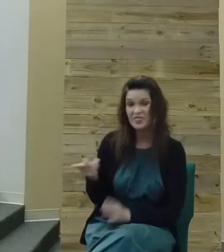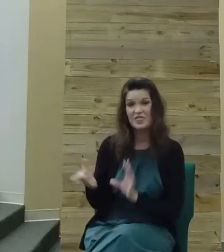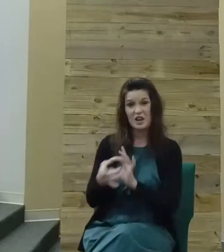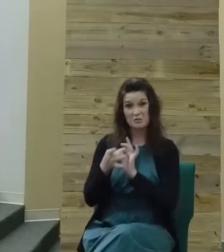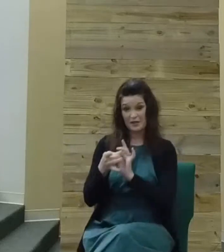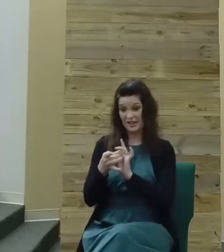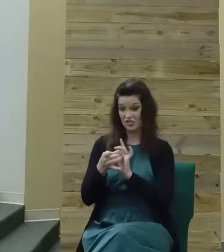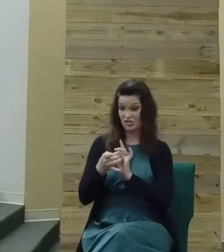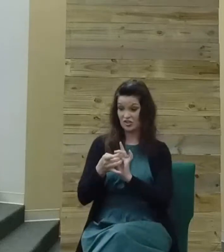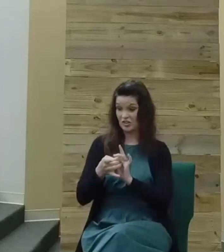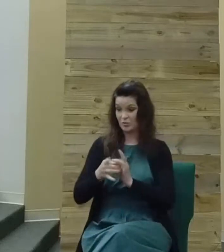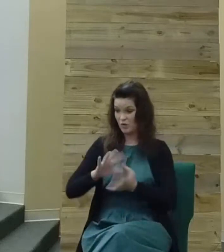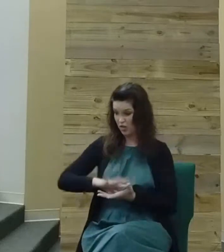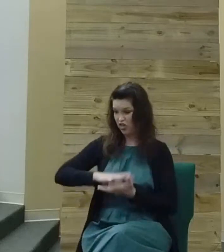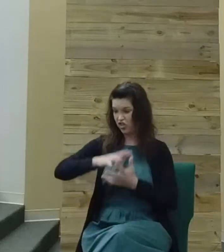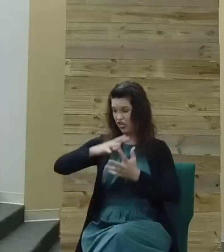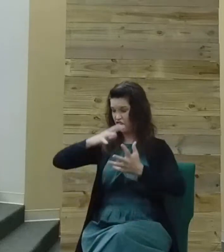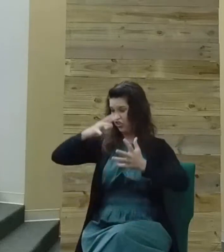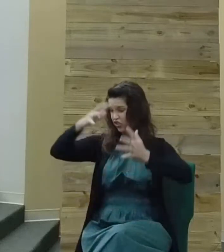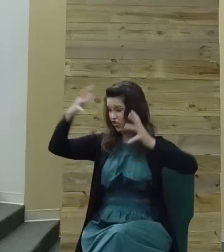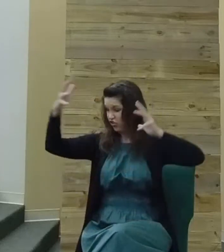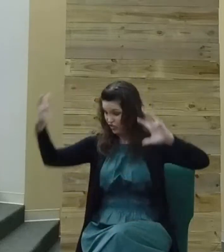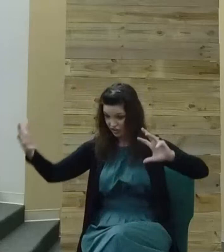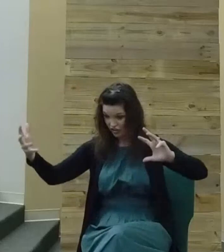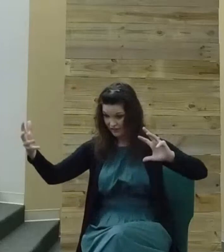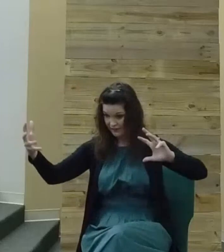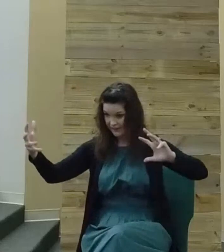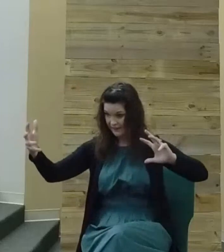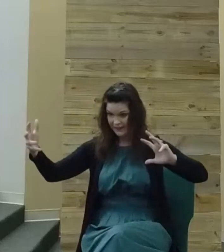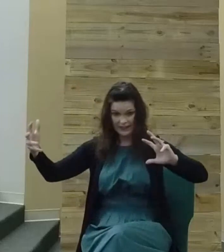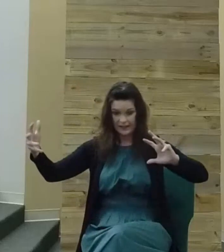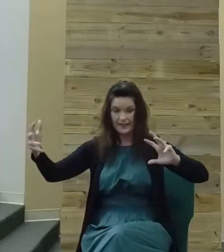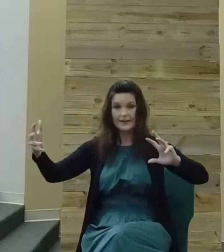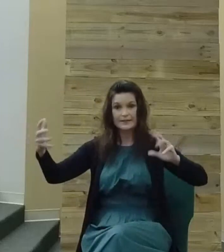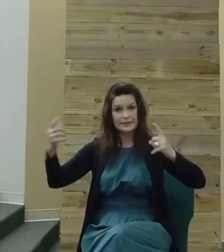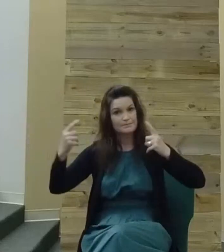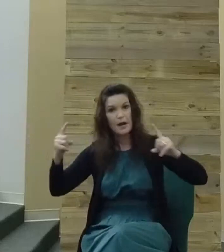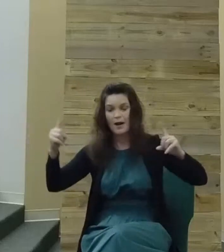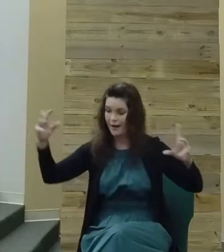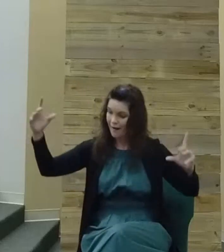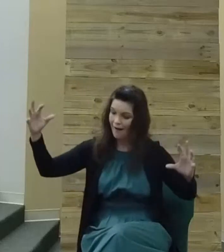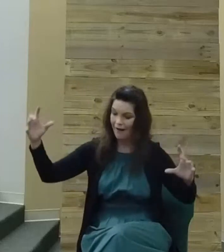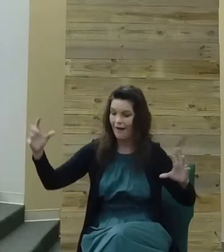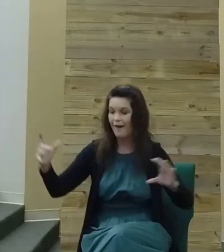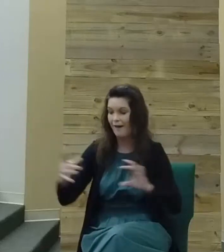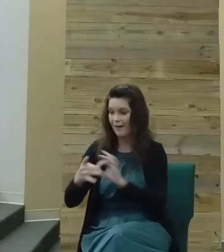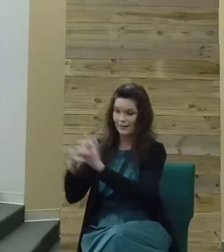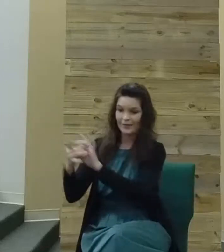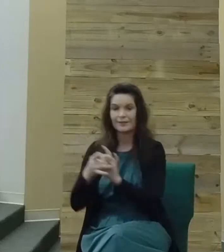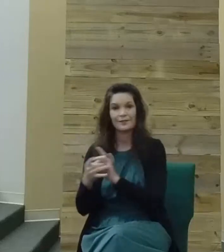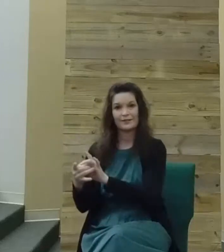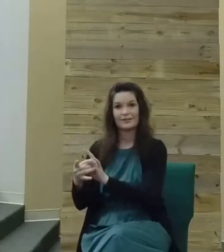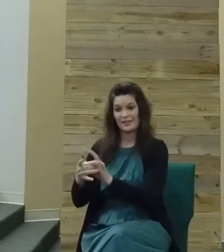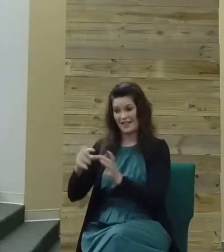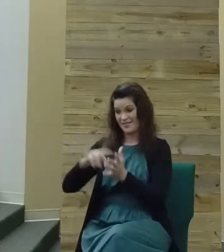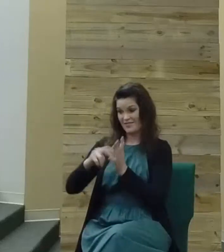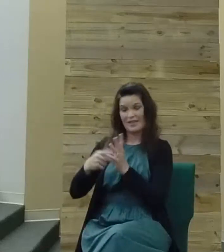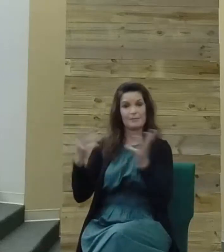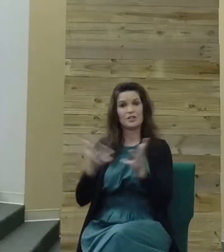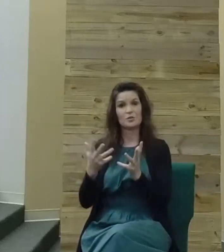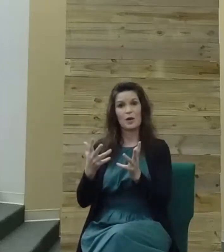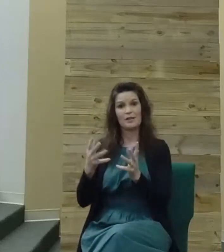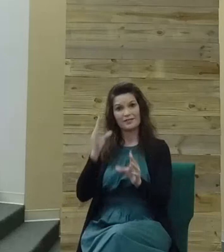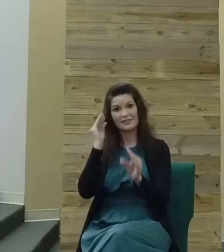Their relationship went from a place of brokenness to a place of reconciliation, and reconciliation means